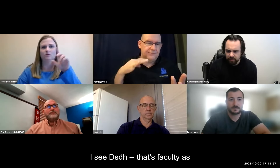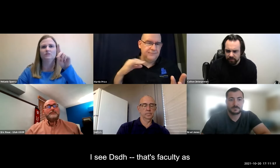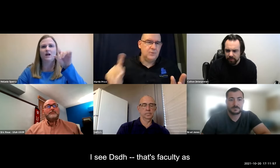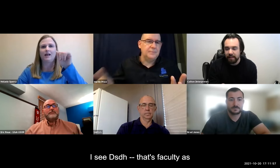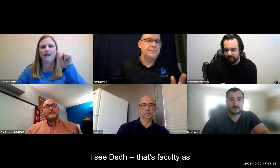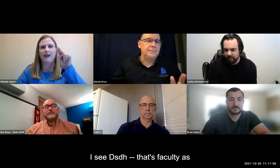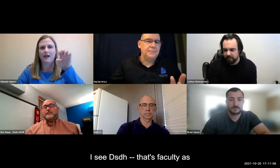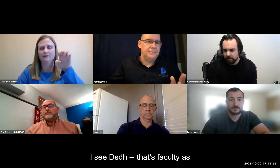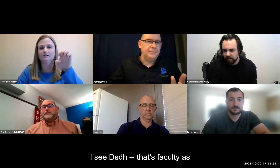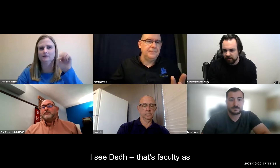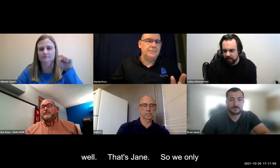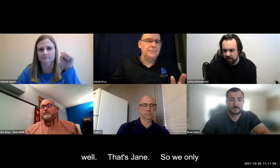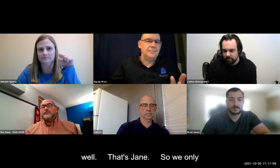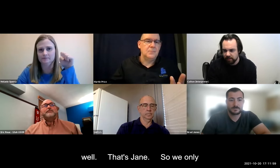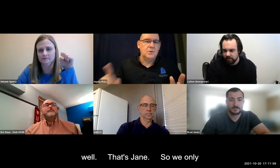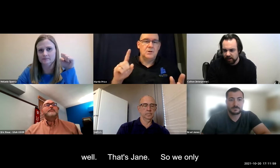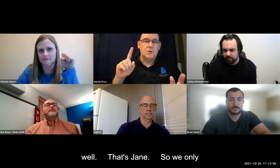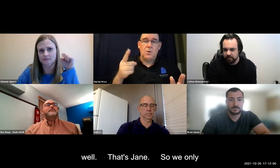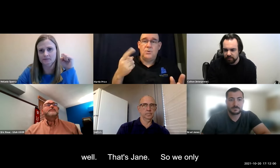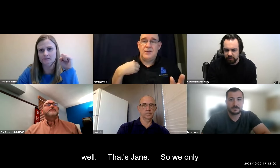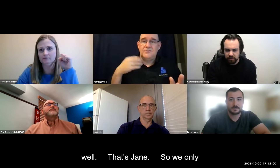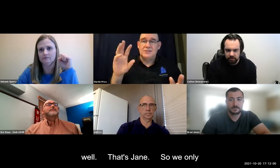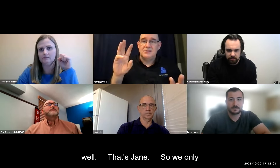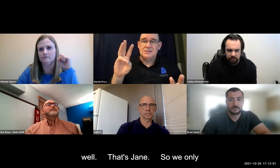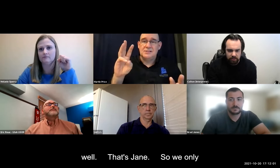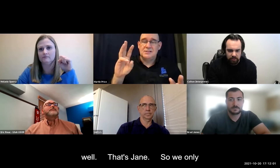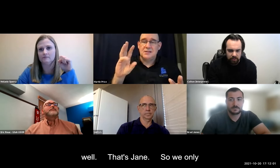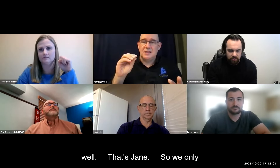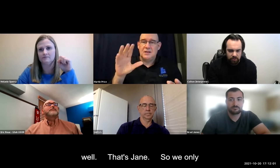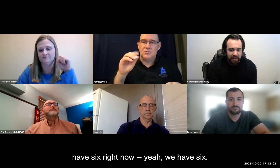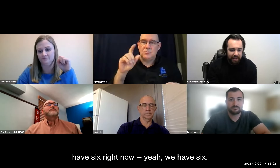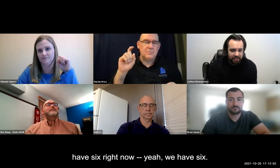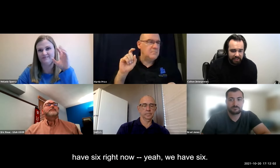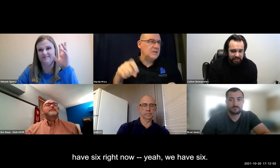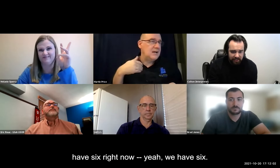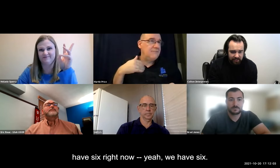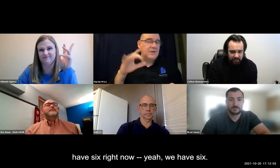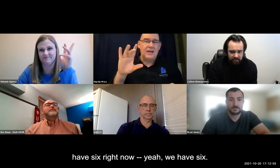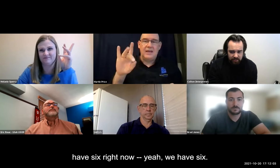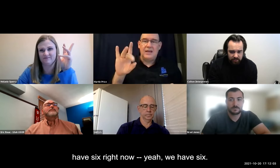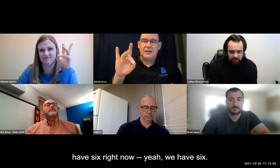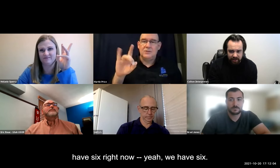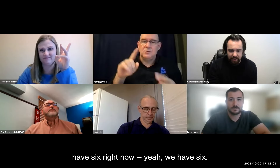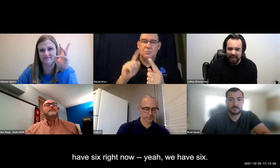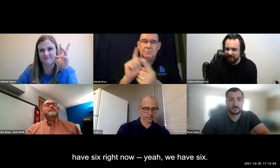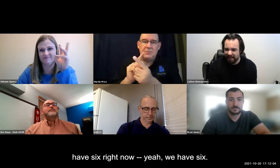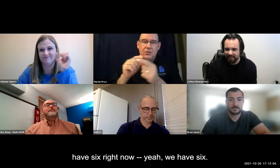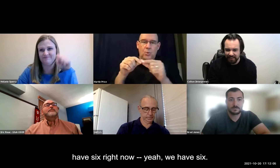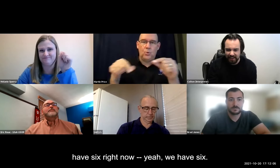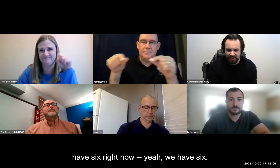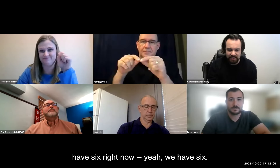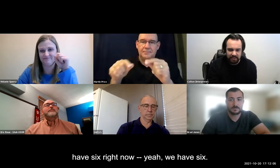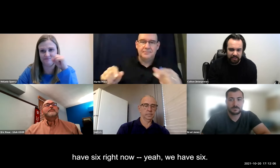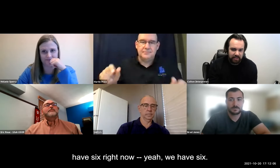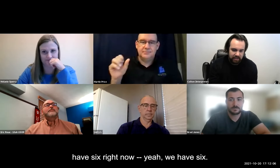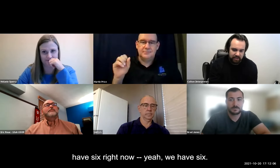DSDHM. That's faculty as well. That's Jane. So we only have 6 right now. Yeah, we have